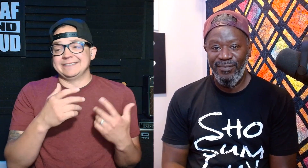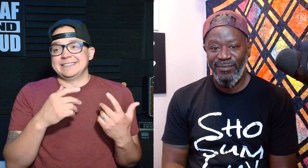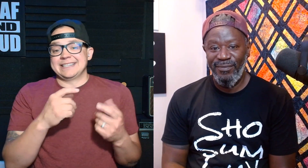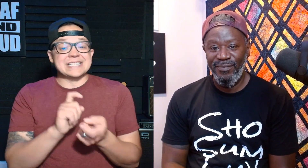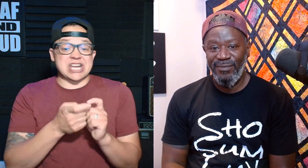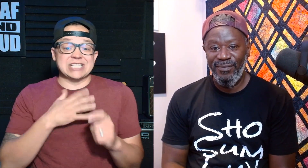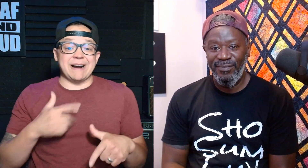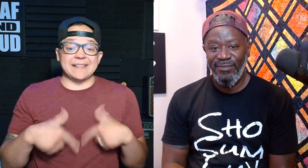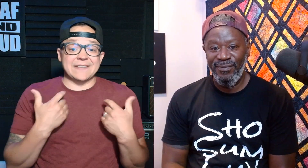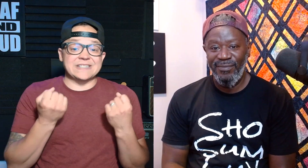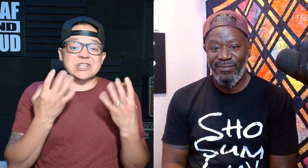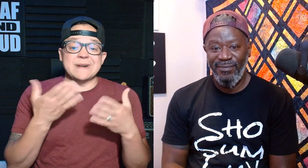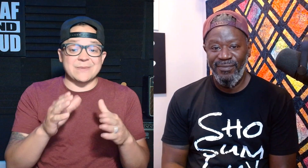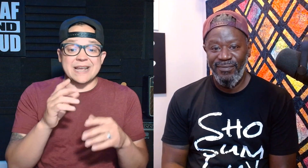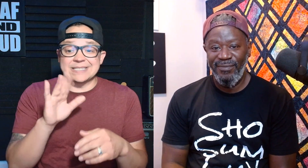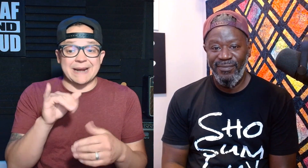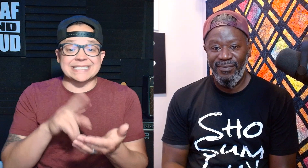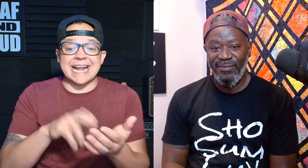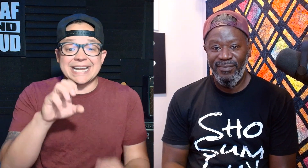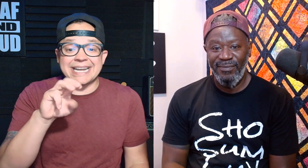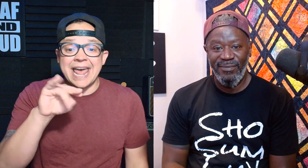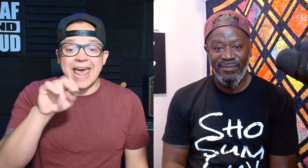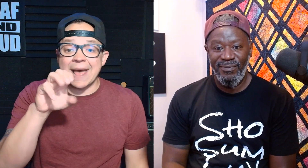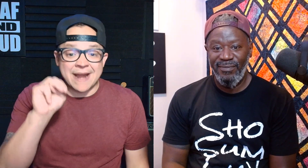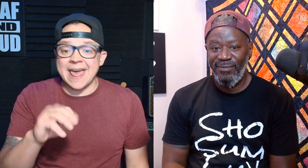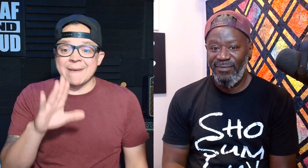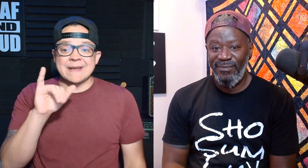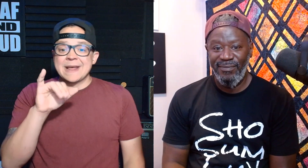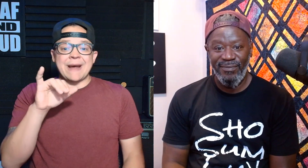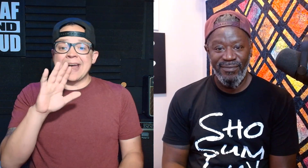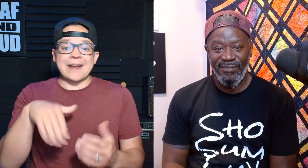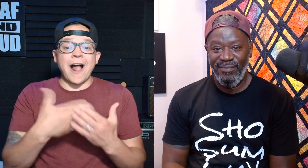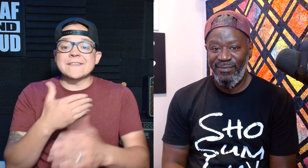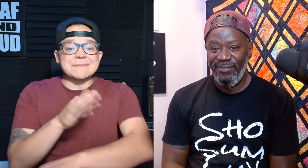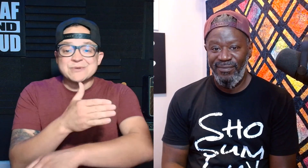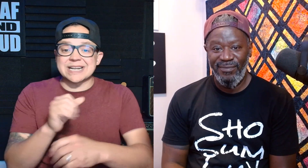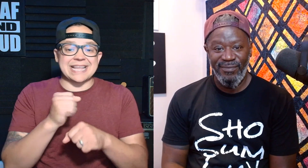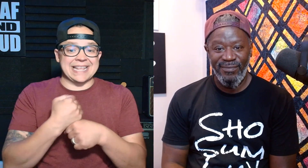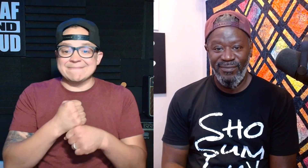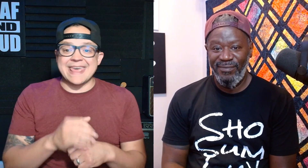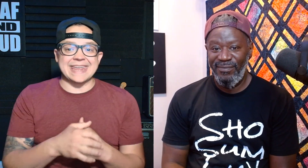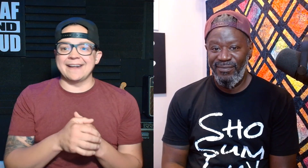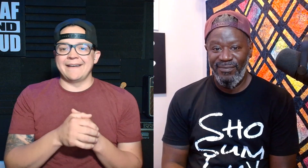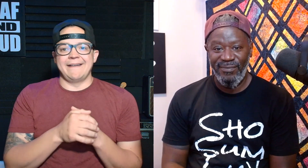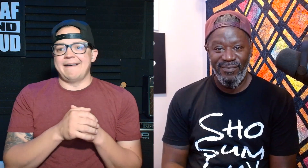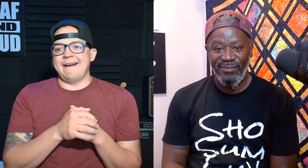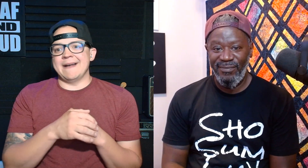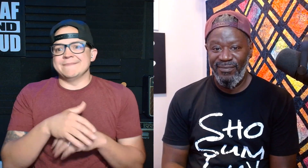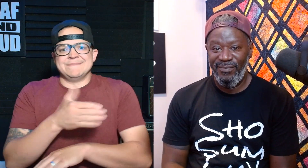he has changed my life in so many ways by signing Eminem, by all of the music that he